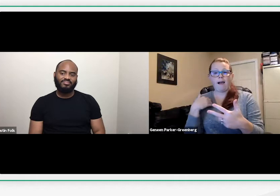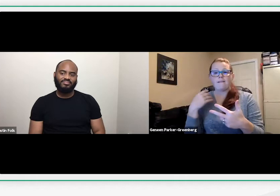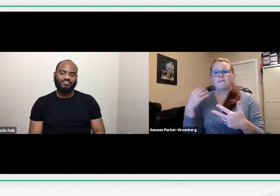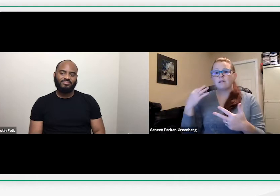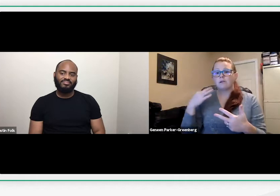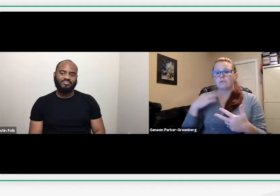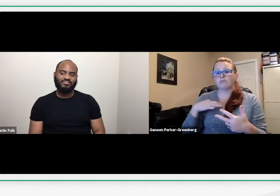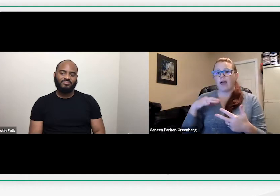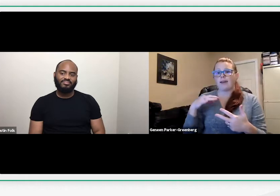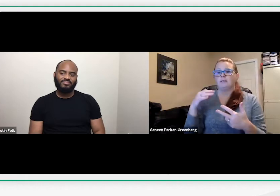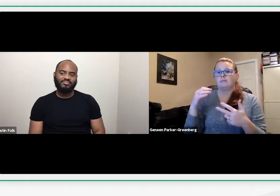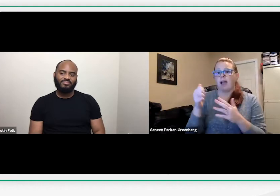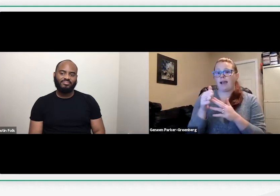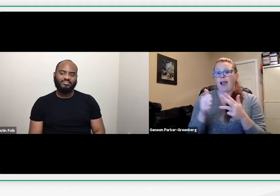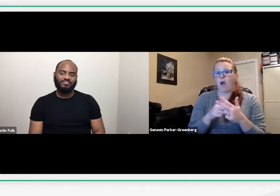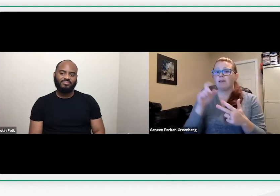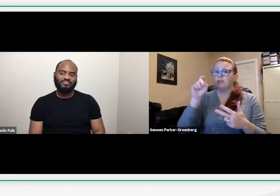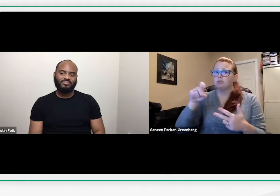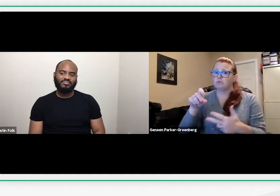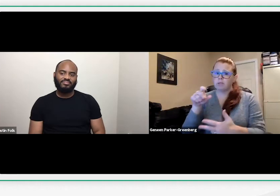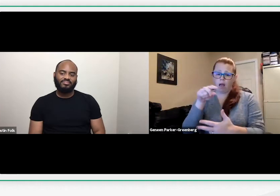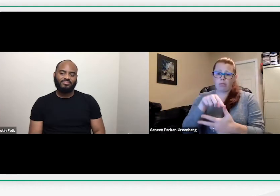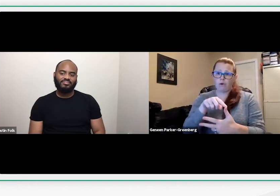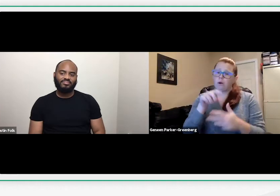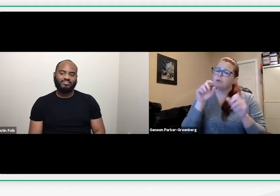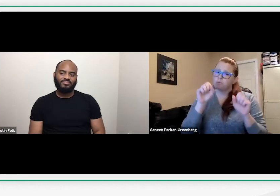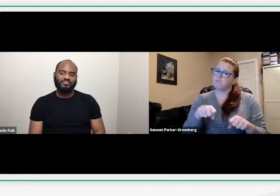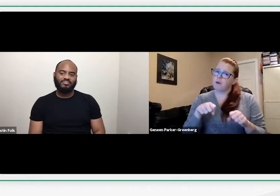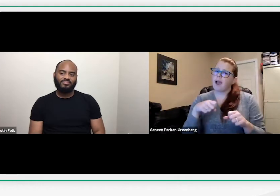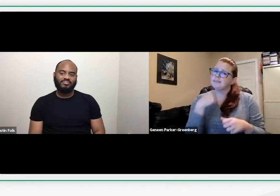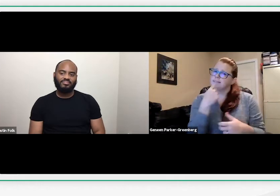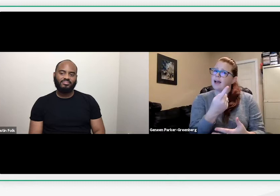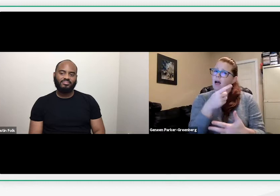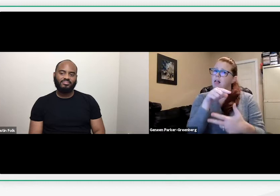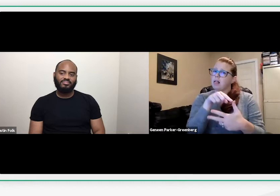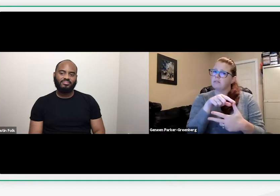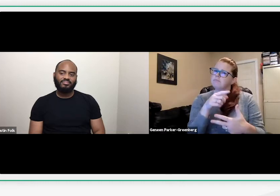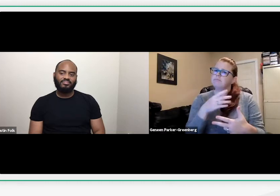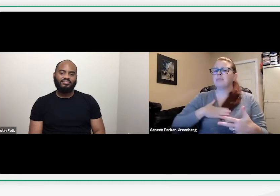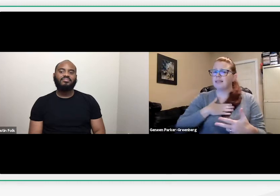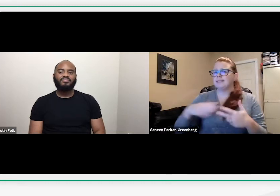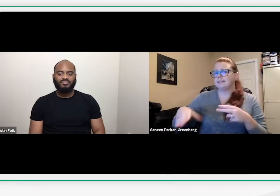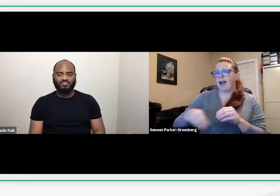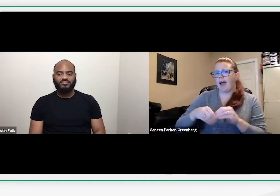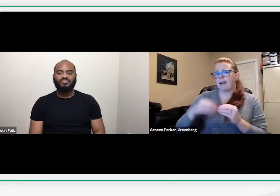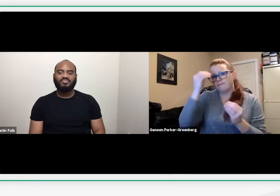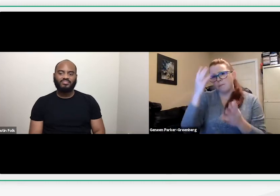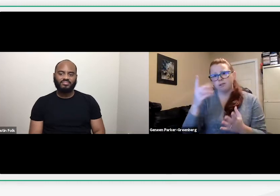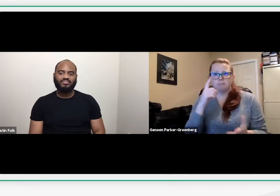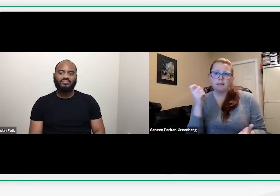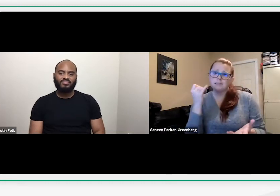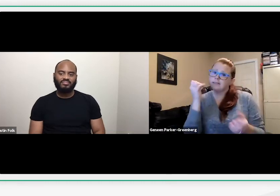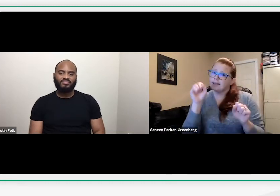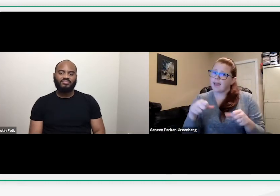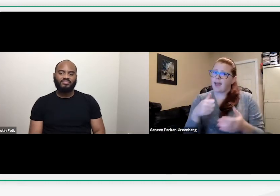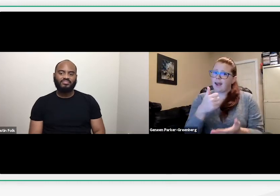happen. But if the other two have a credit account that should also be on the third, then you can